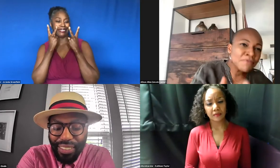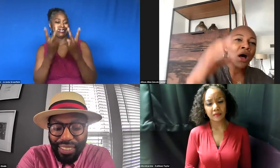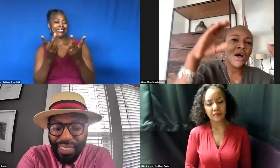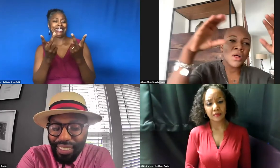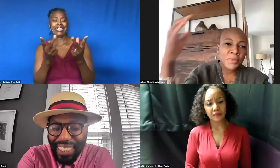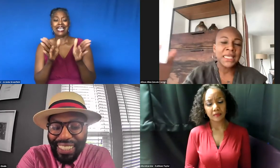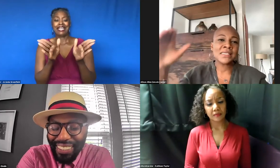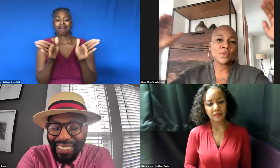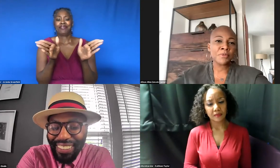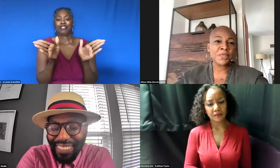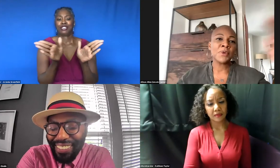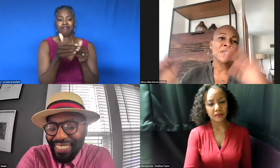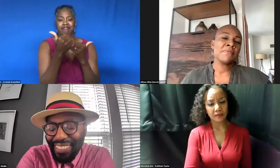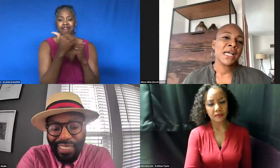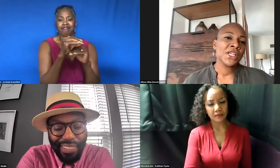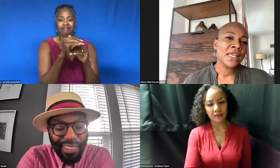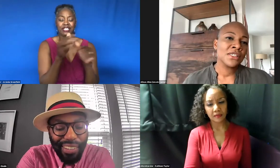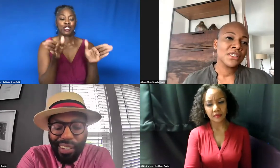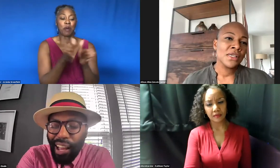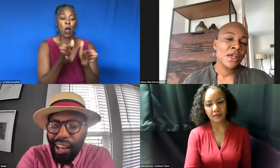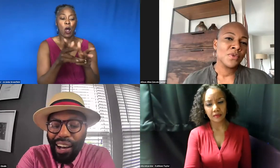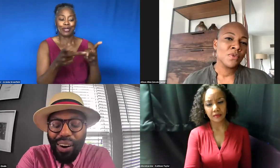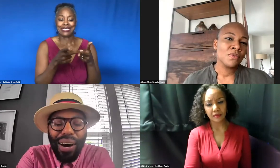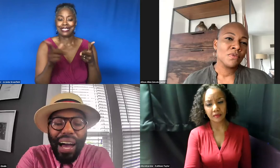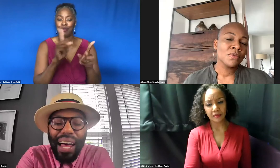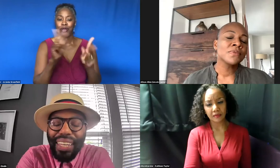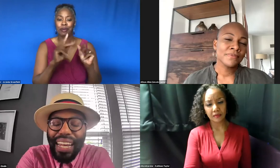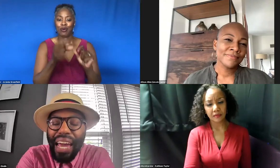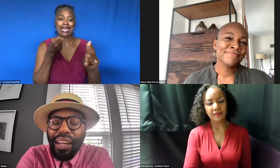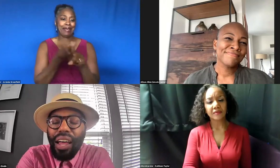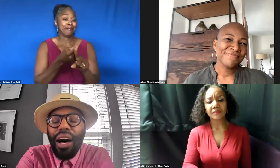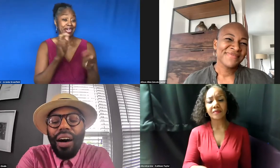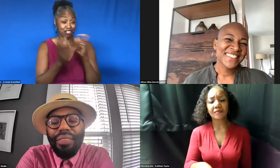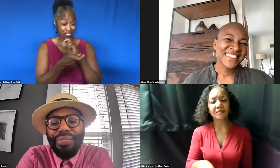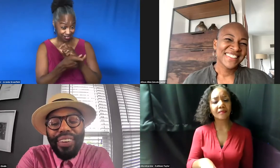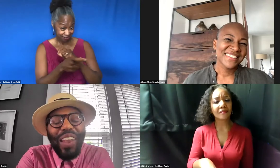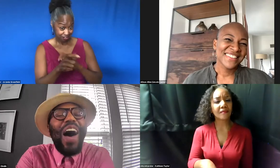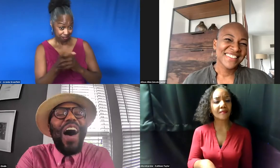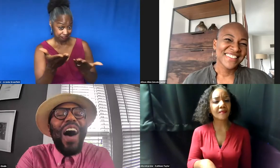very small places where people can impact change? You know? Oh, Allison, I